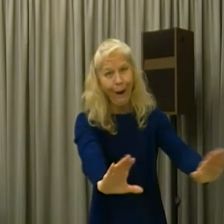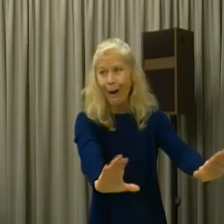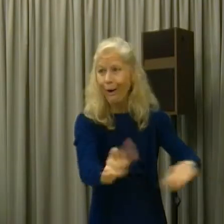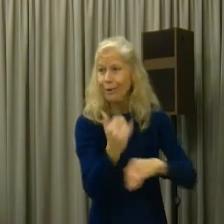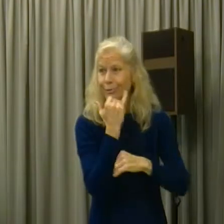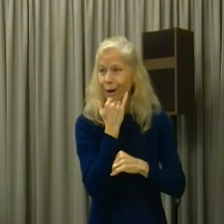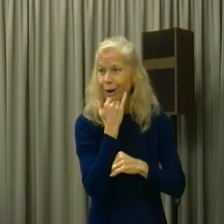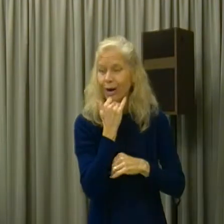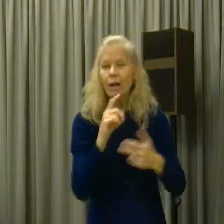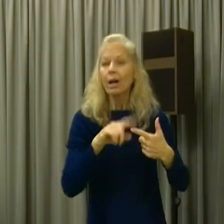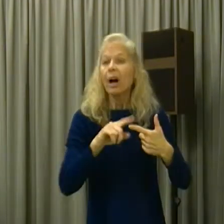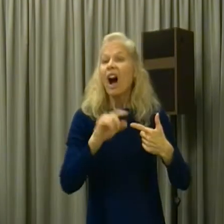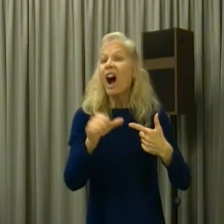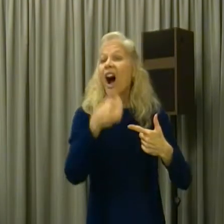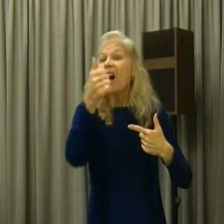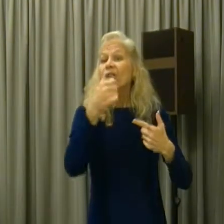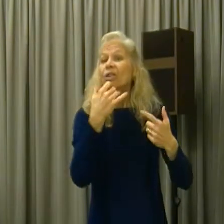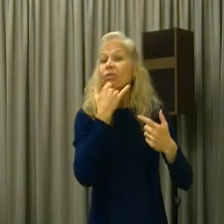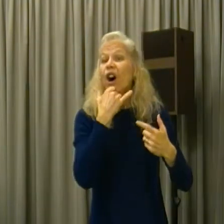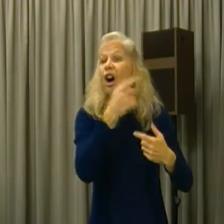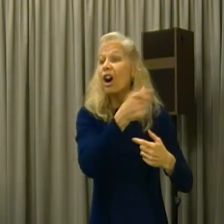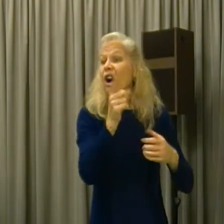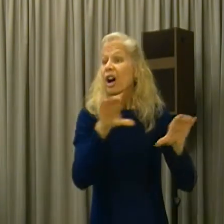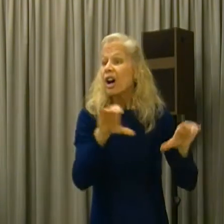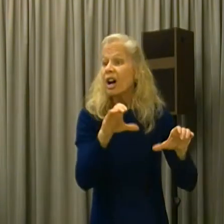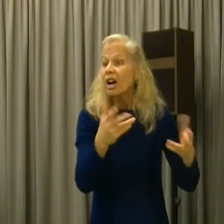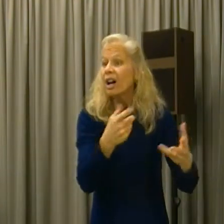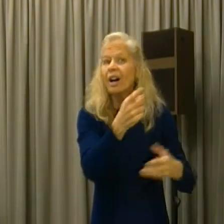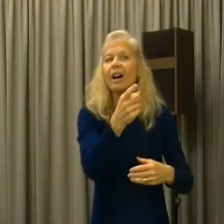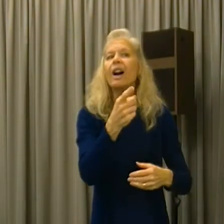Lord's Supper. He corrected them. And by the way, they're getting those things right.